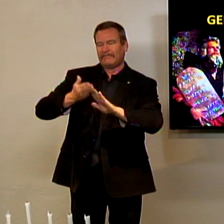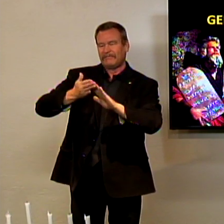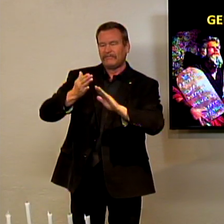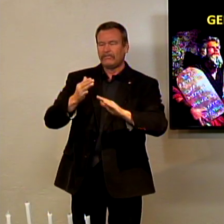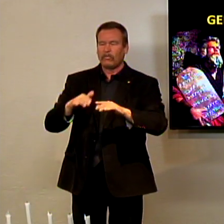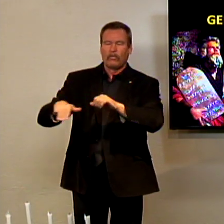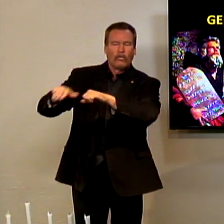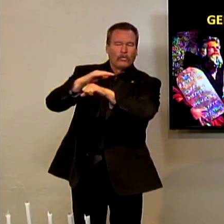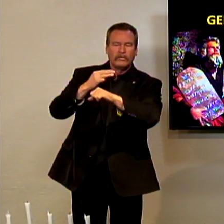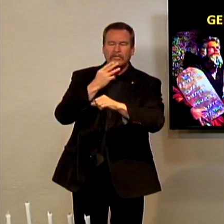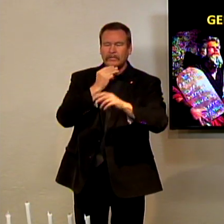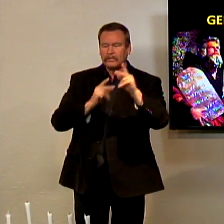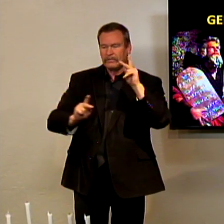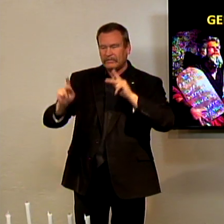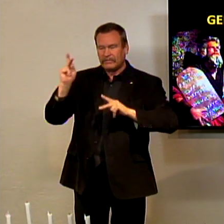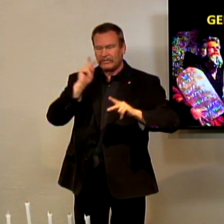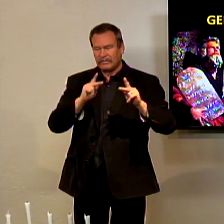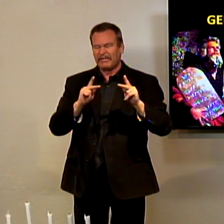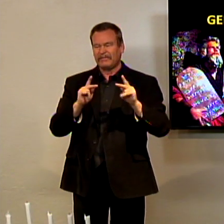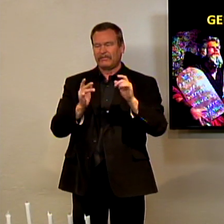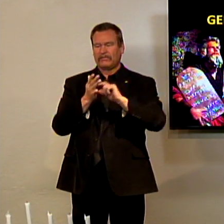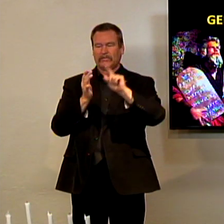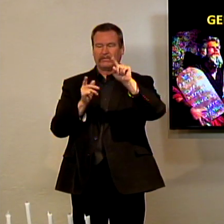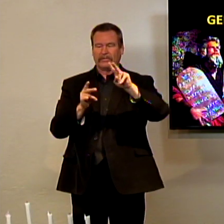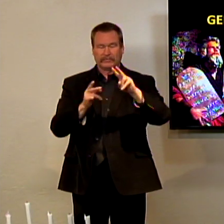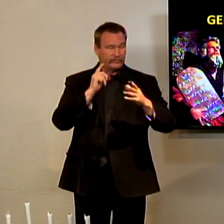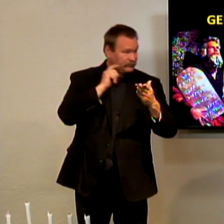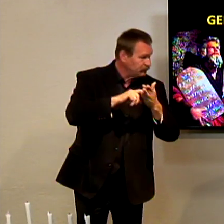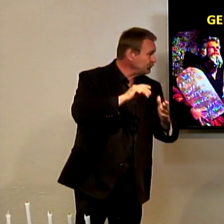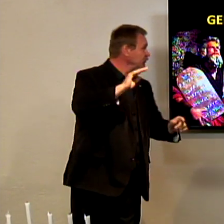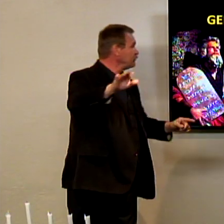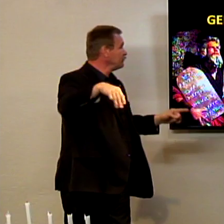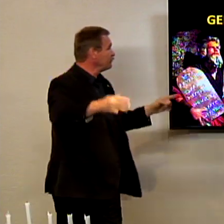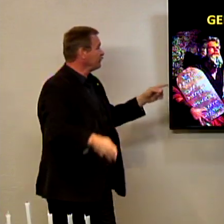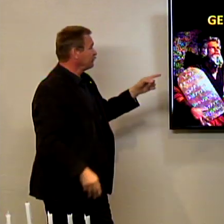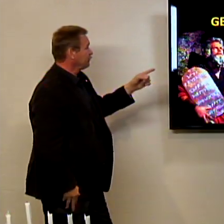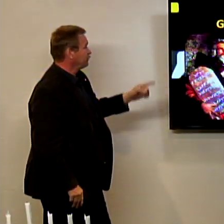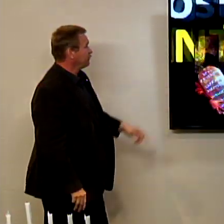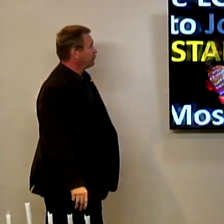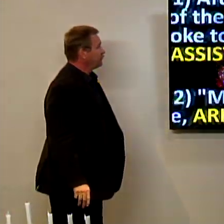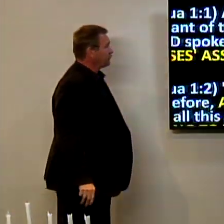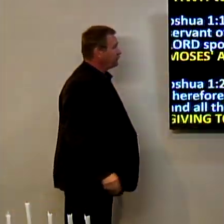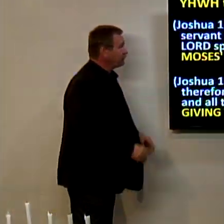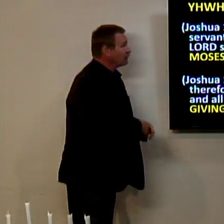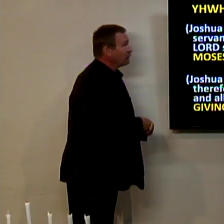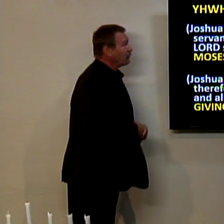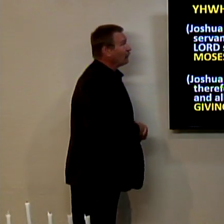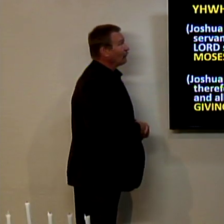to Joshua, who would take it up, who would take up this responsibility over all of these people.